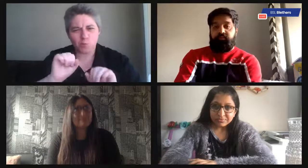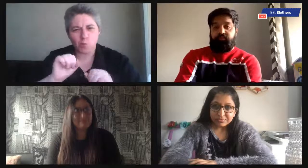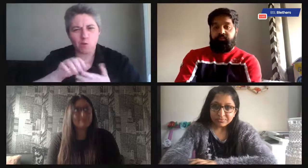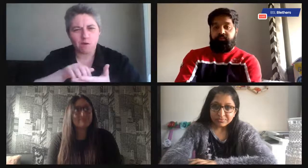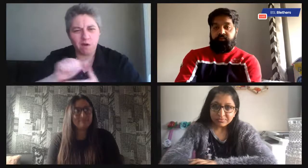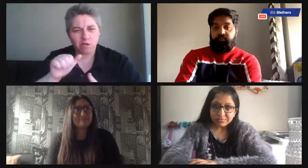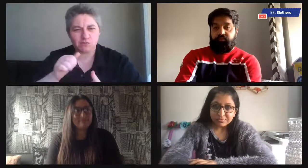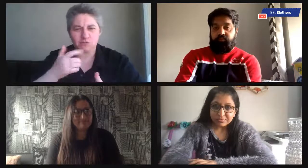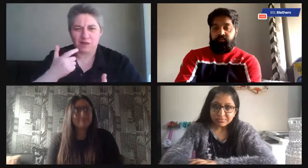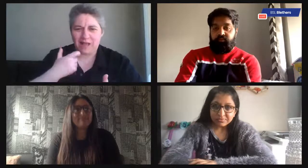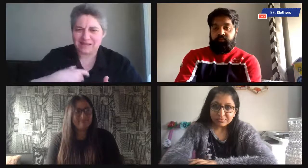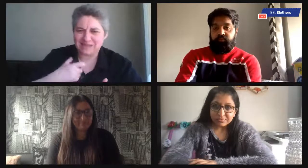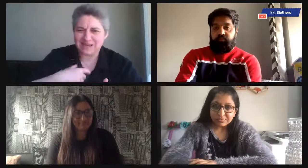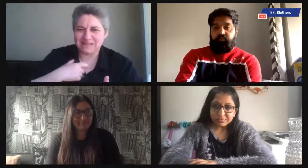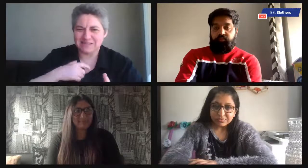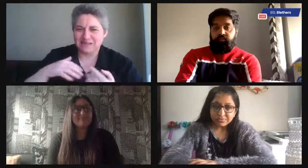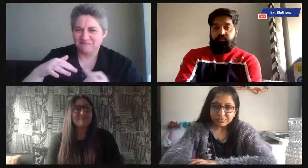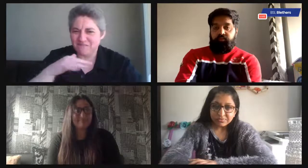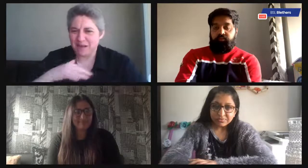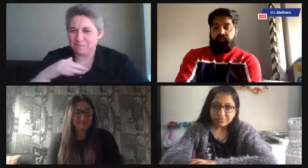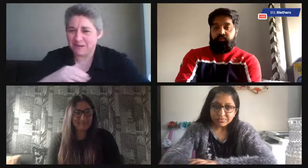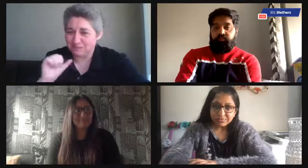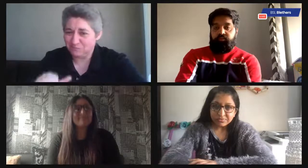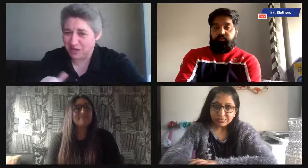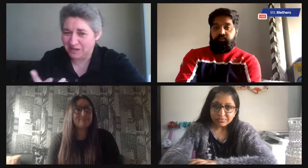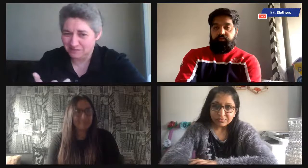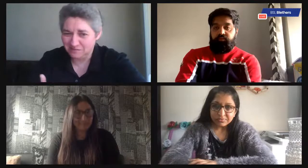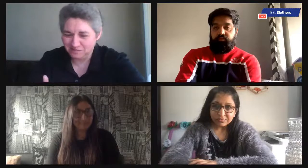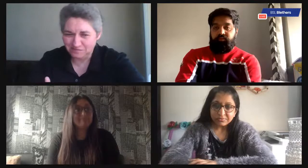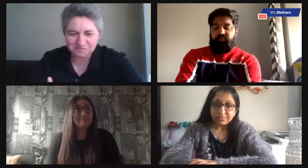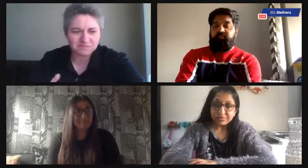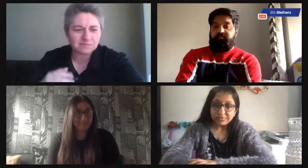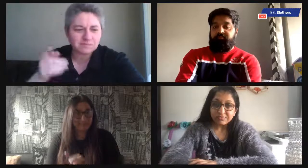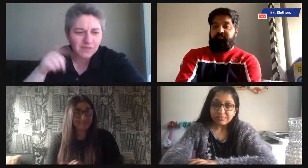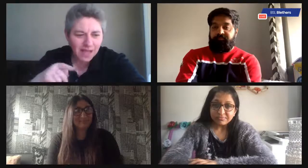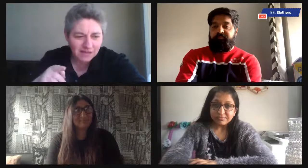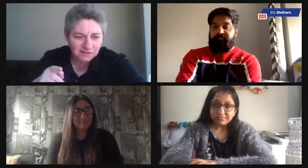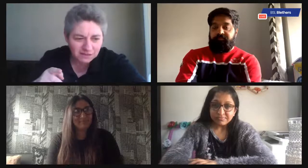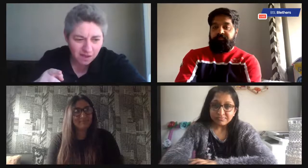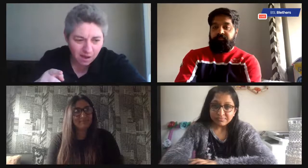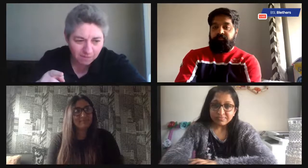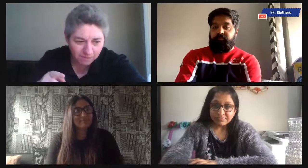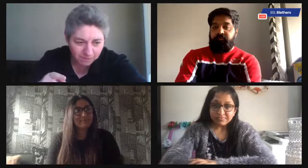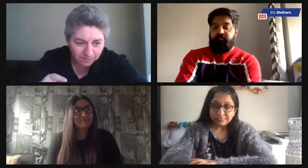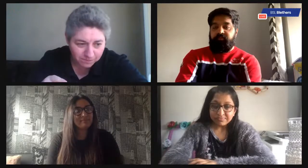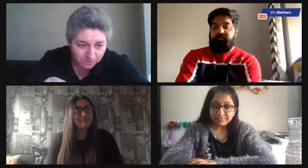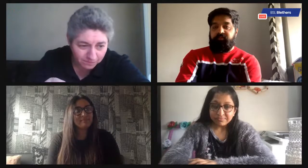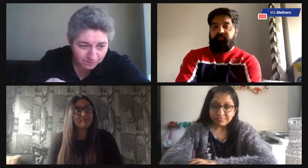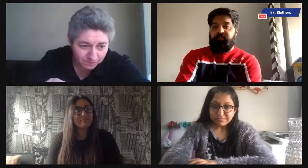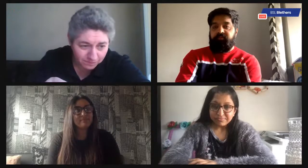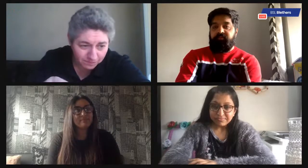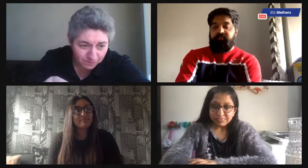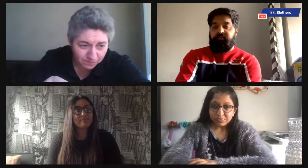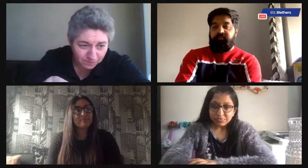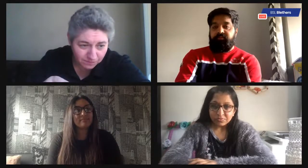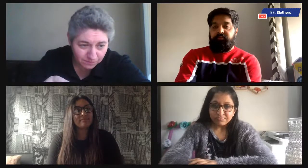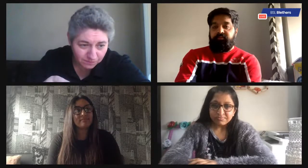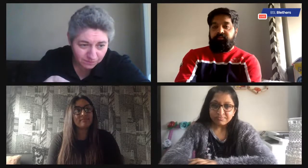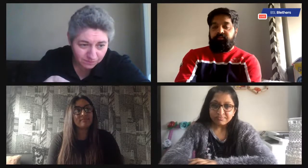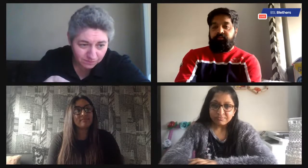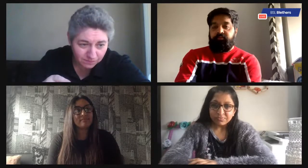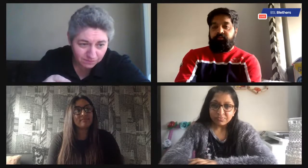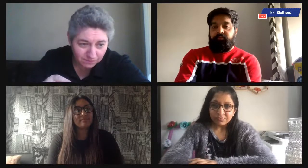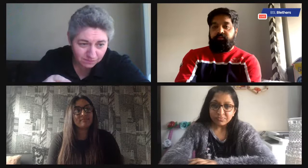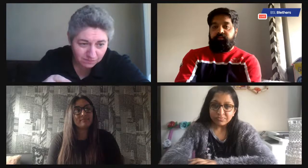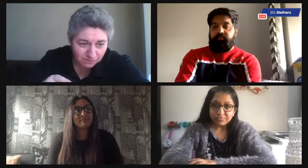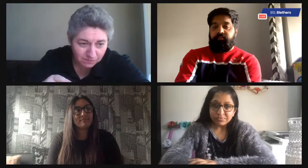of your culture. That's absolutely true. It's part of your identity, a way of bringing people together. Yep, so it's just a wee comment.